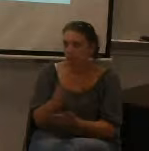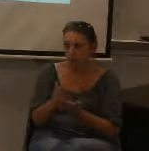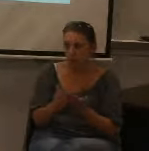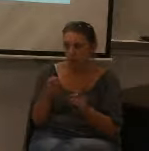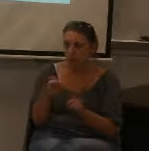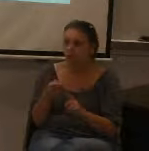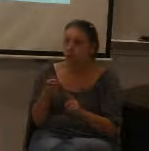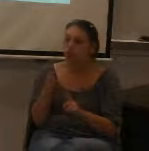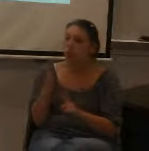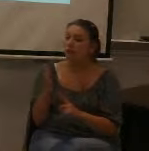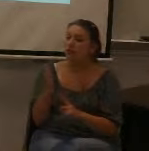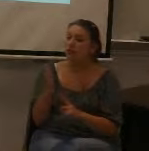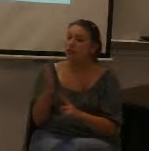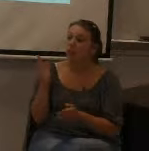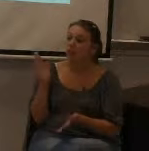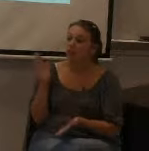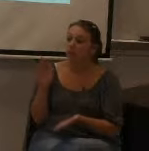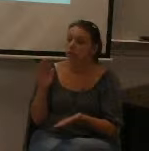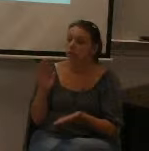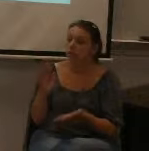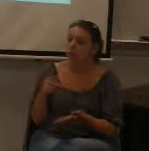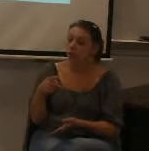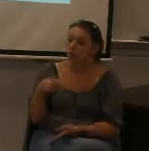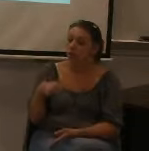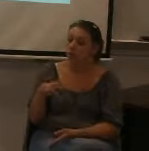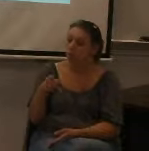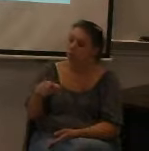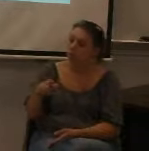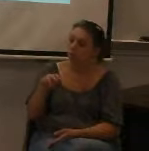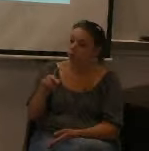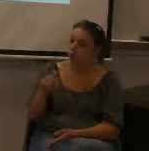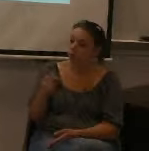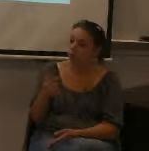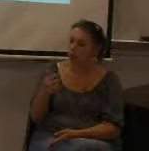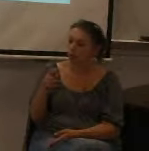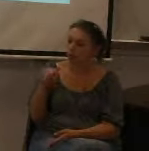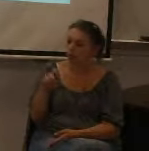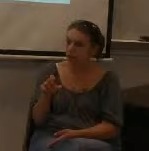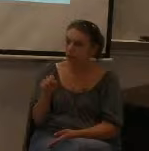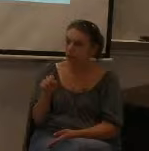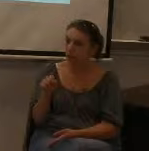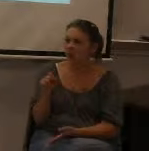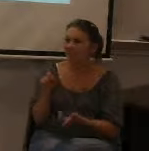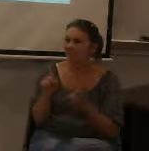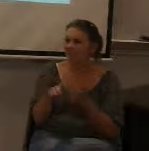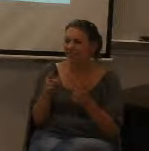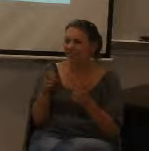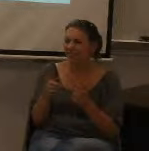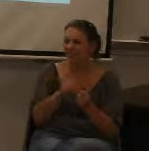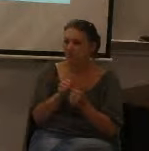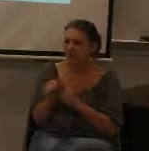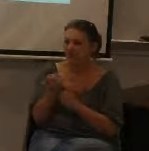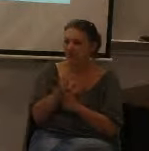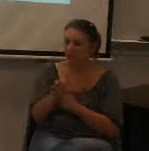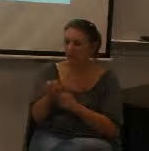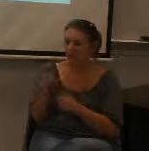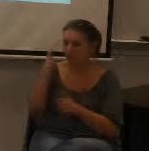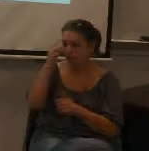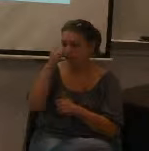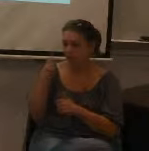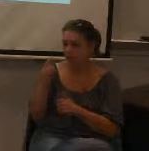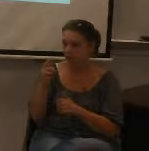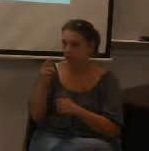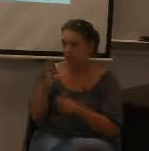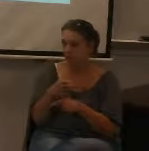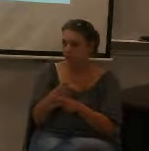They were decreasing the pumping rates until the Bush administration passed a 51-cent a gallon stimulus for ethanol